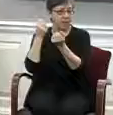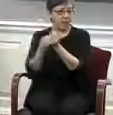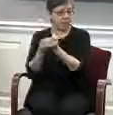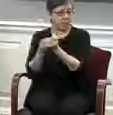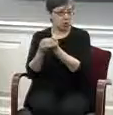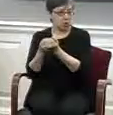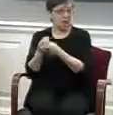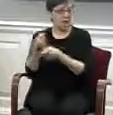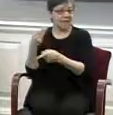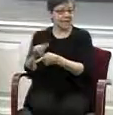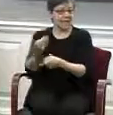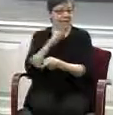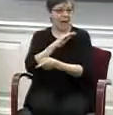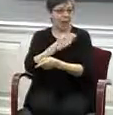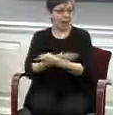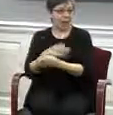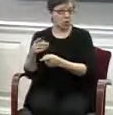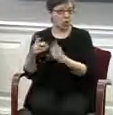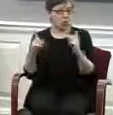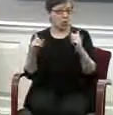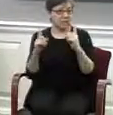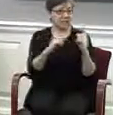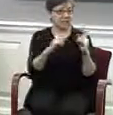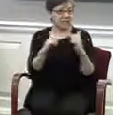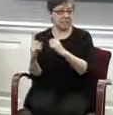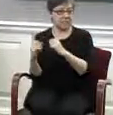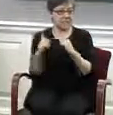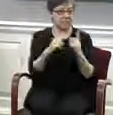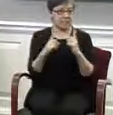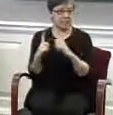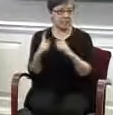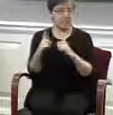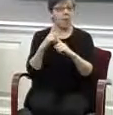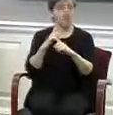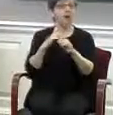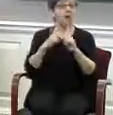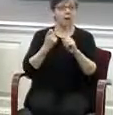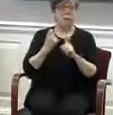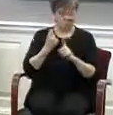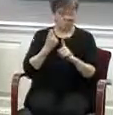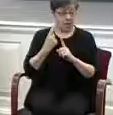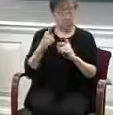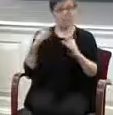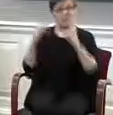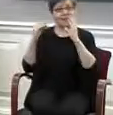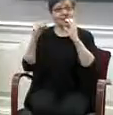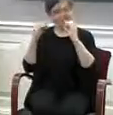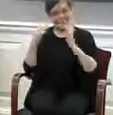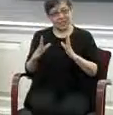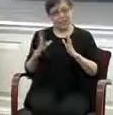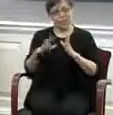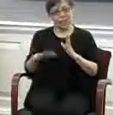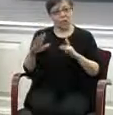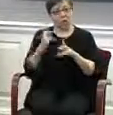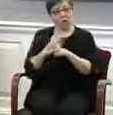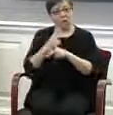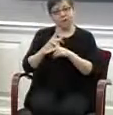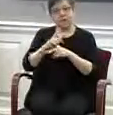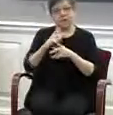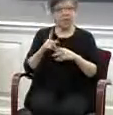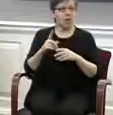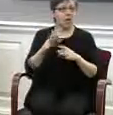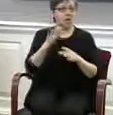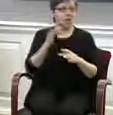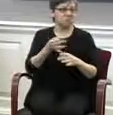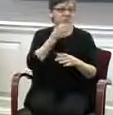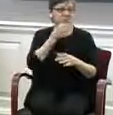that gives her a lot of power to push back also. But the teachers also navigate the sphere. They are